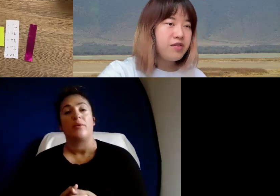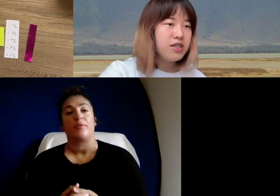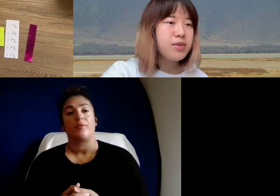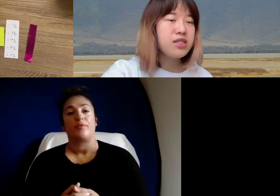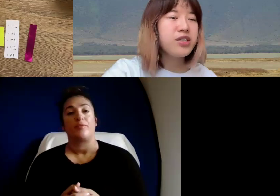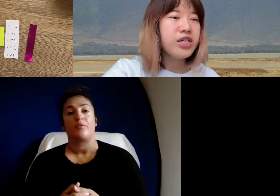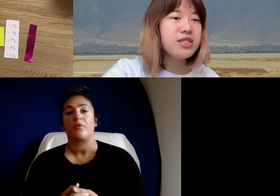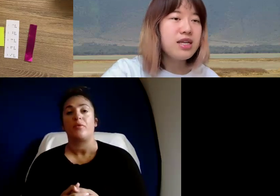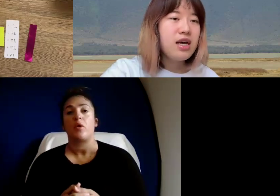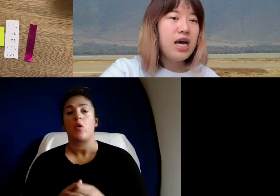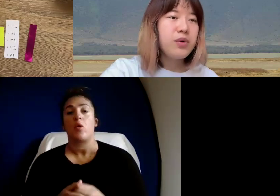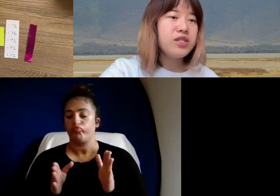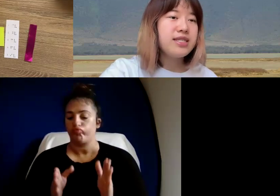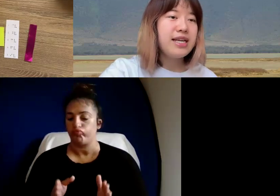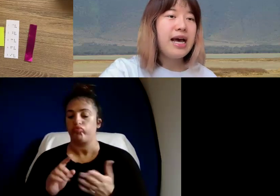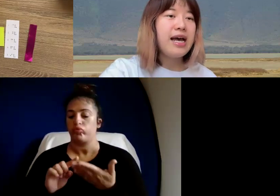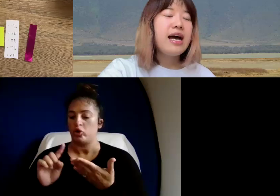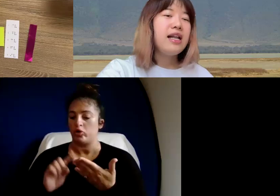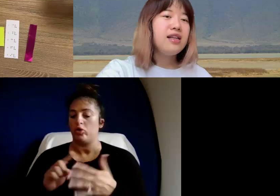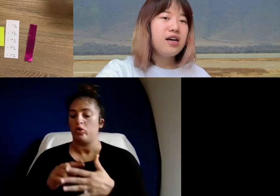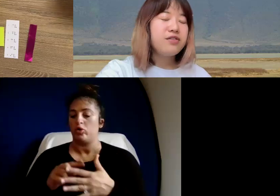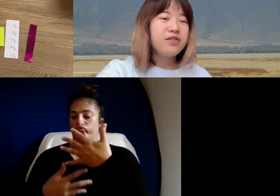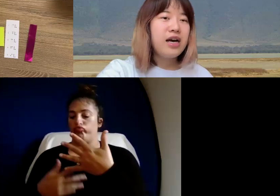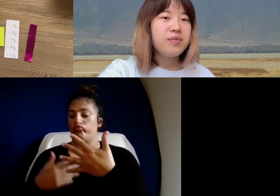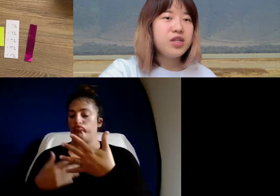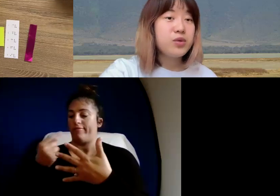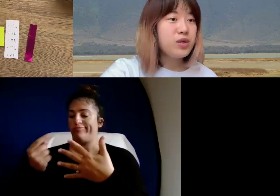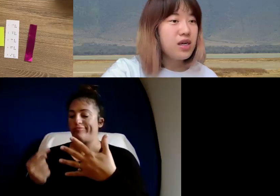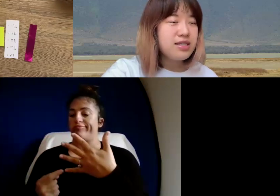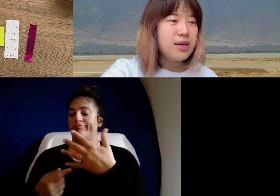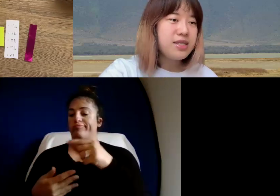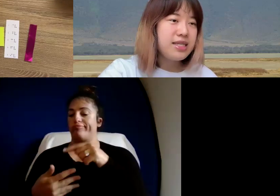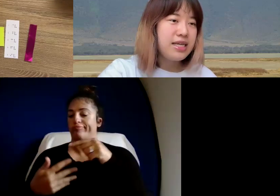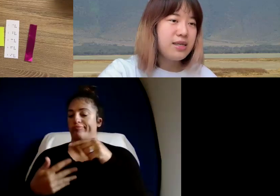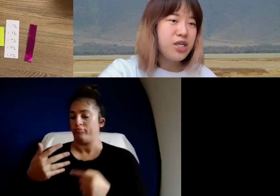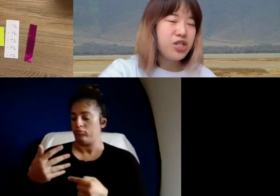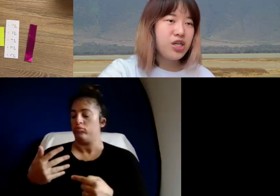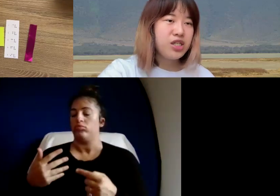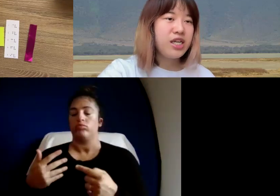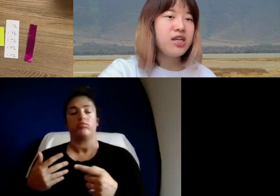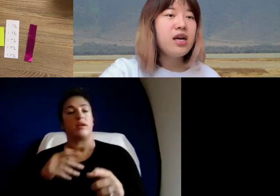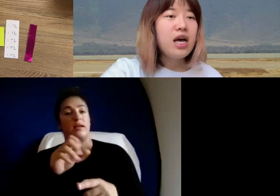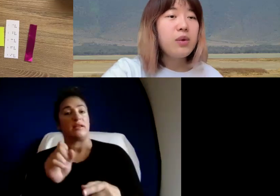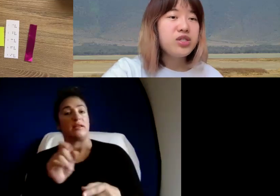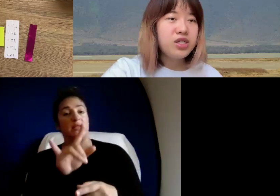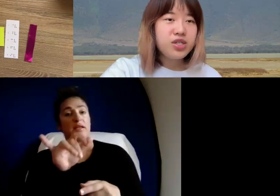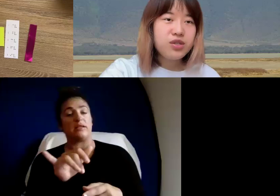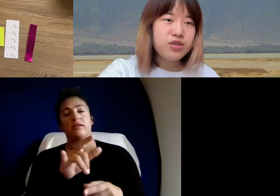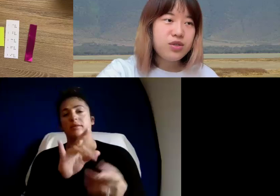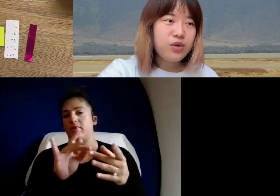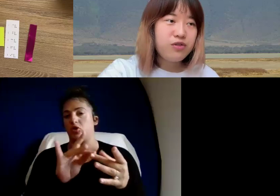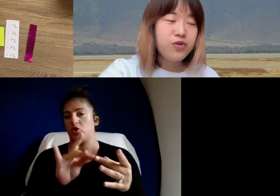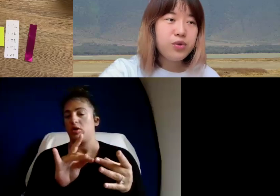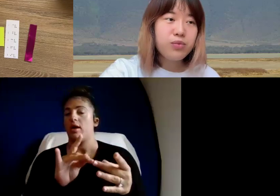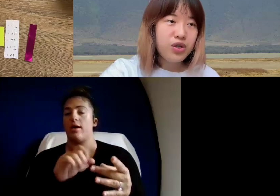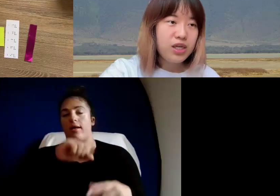they have these materials, I want to say that I love the cool concept Stacy mentioned earlier. I want to